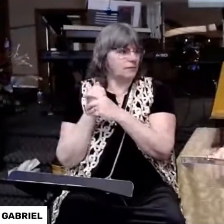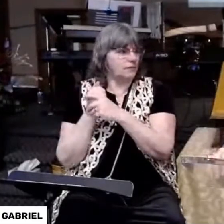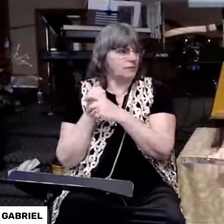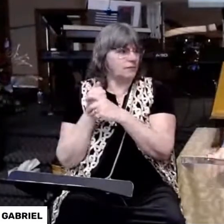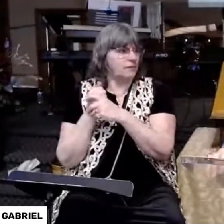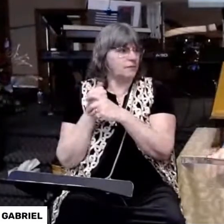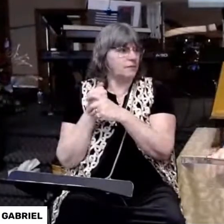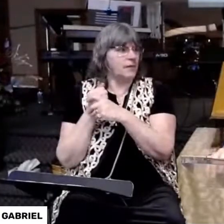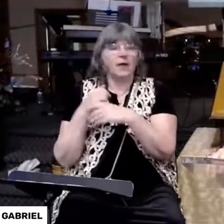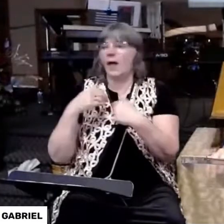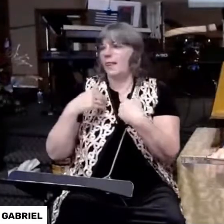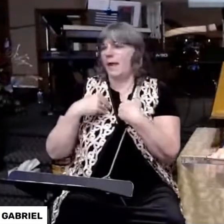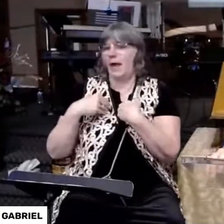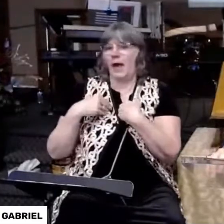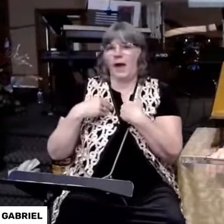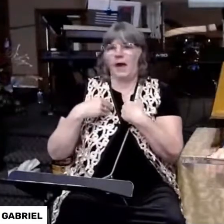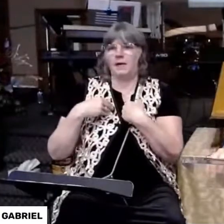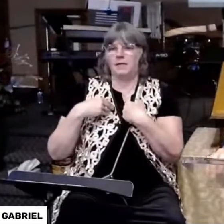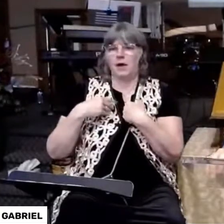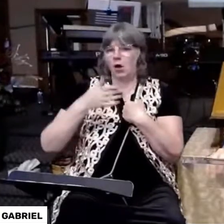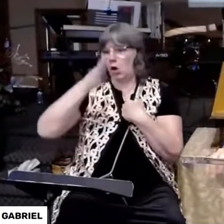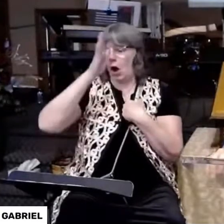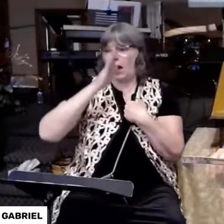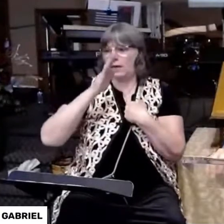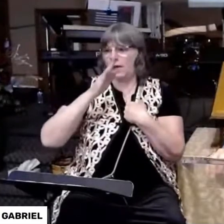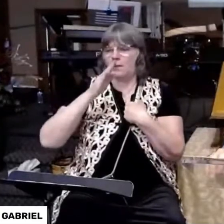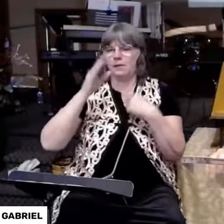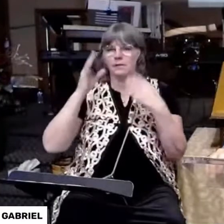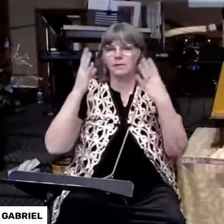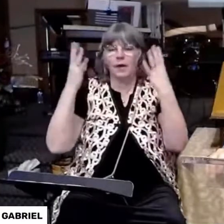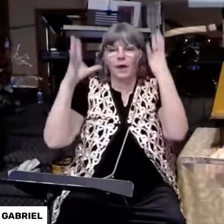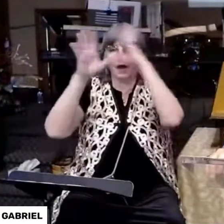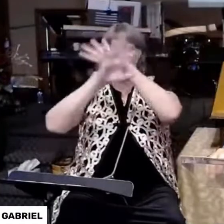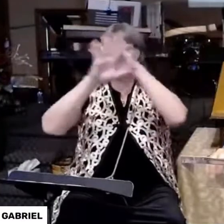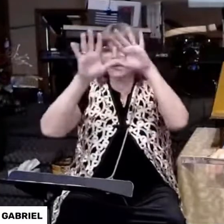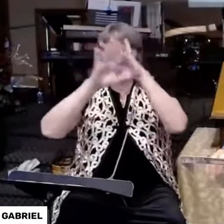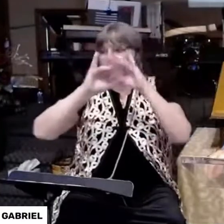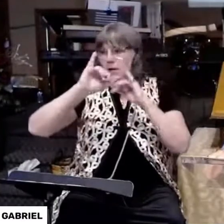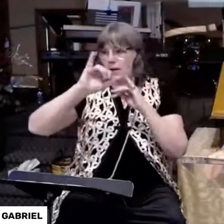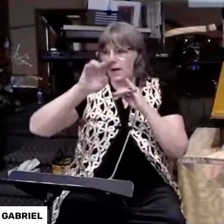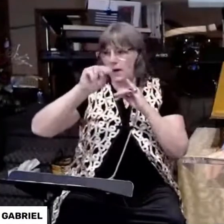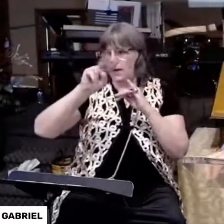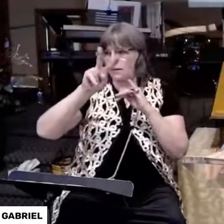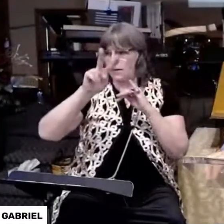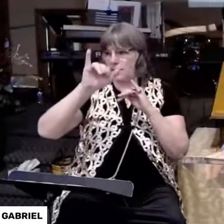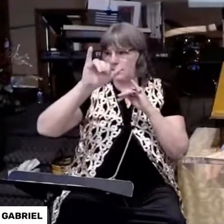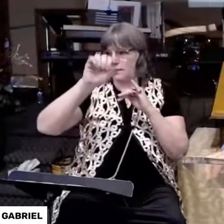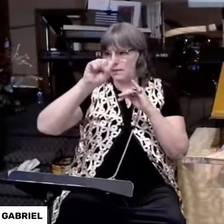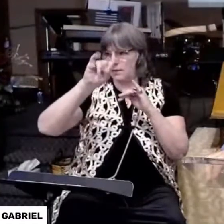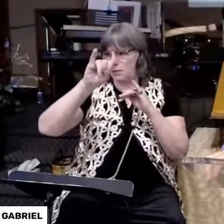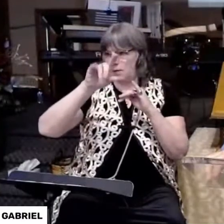the invisible God, lived in a society